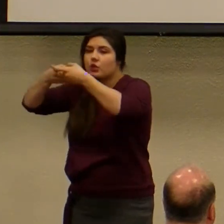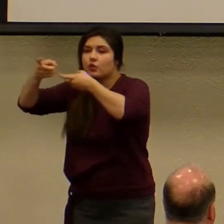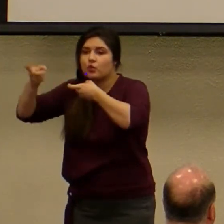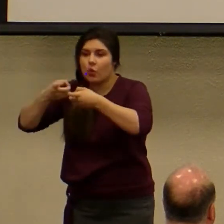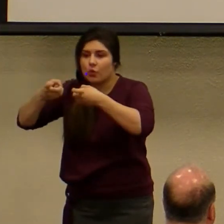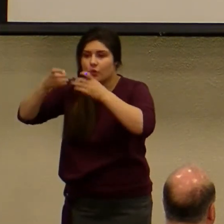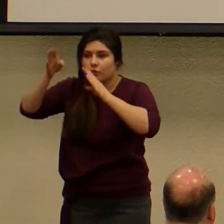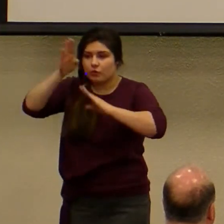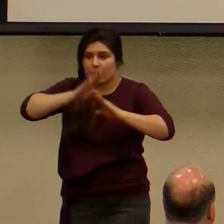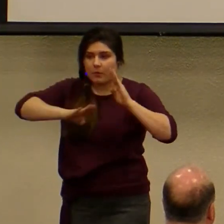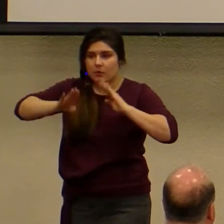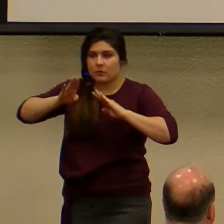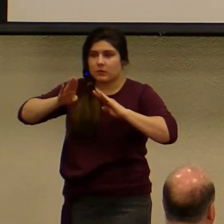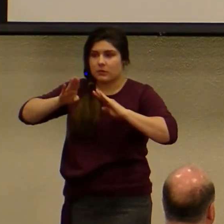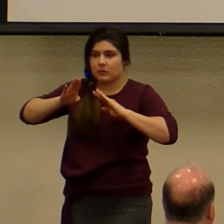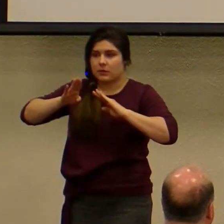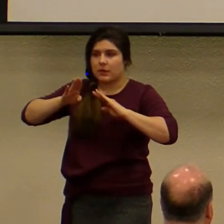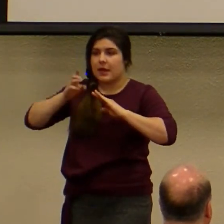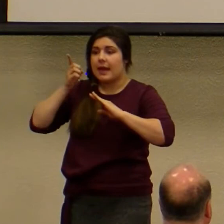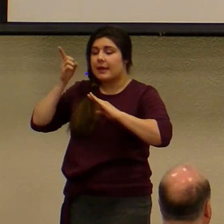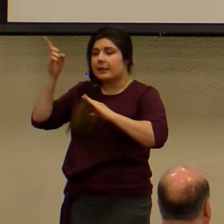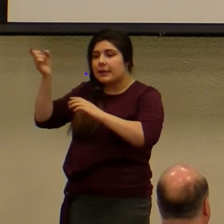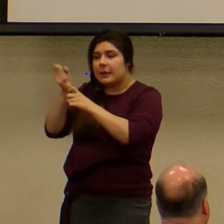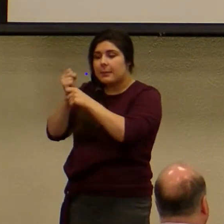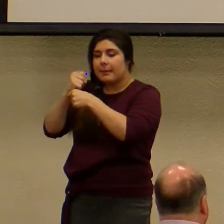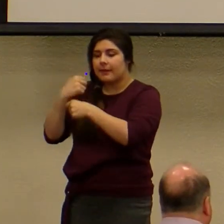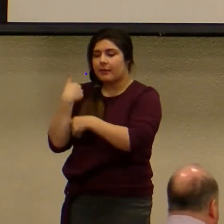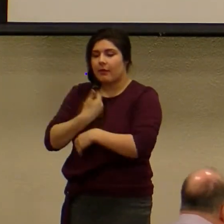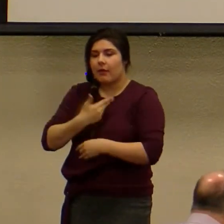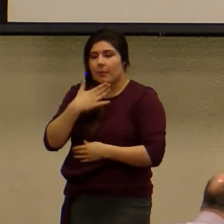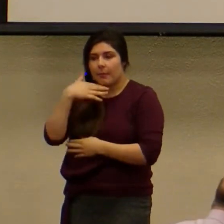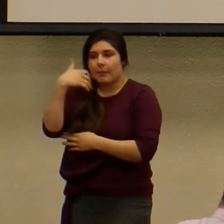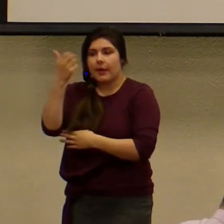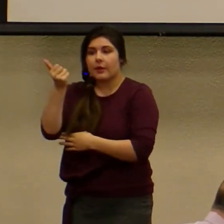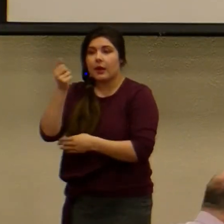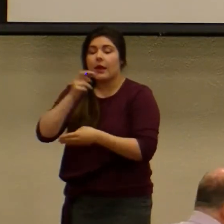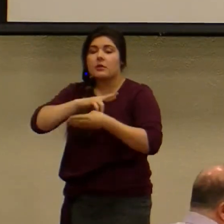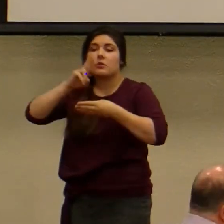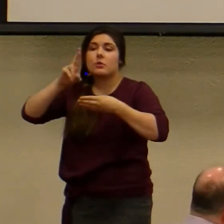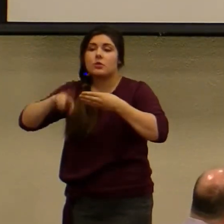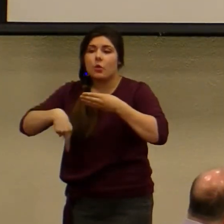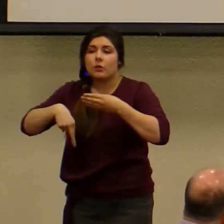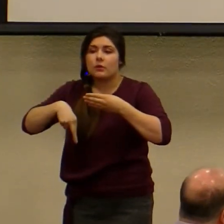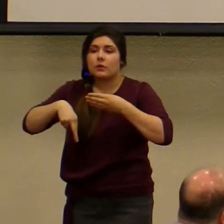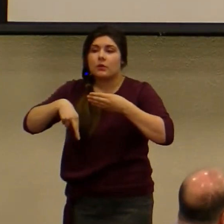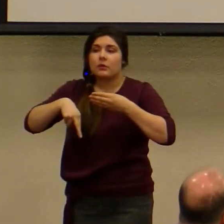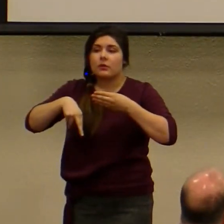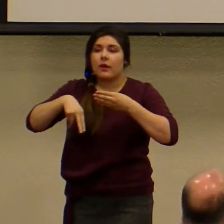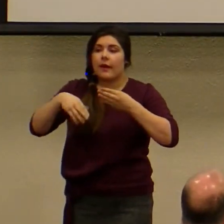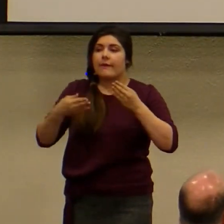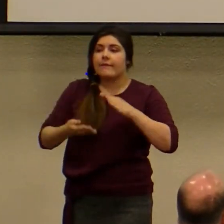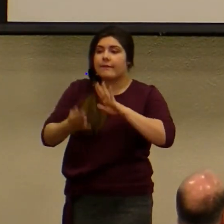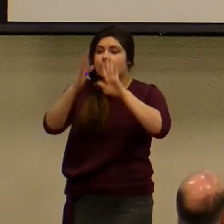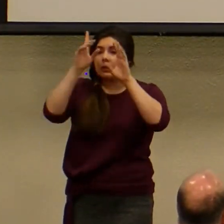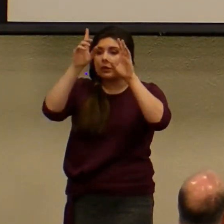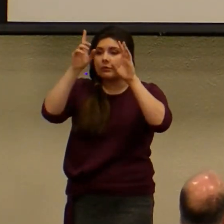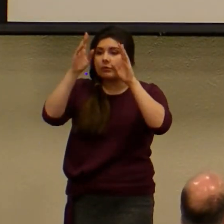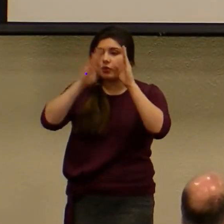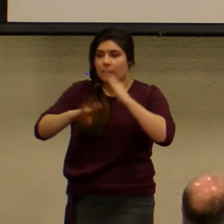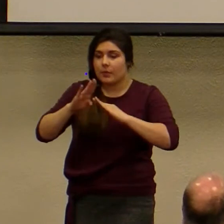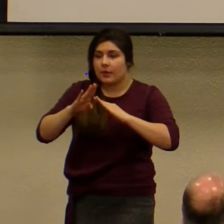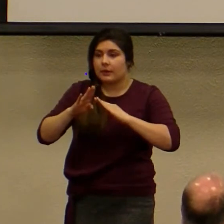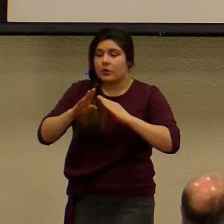control of the trouble. And he makes us better as a result of the trouble. It's already been covered in chapter